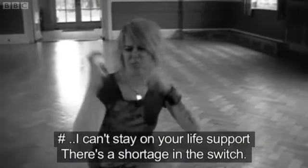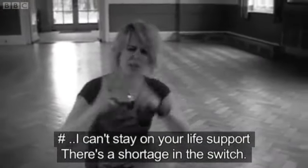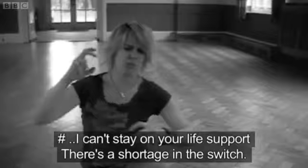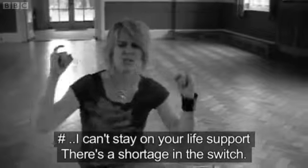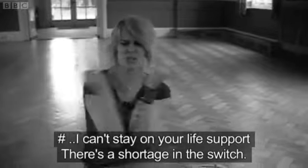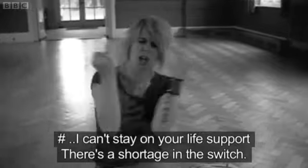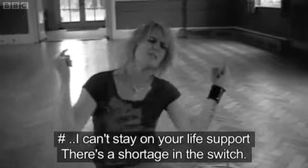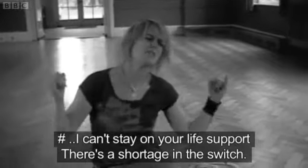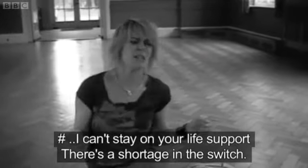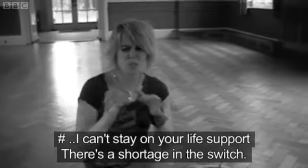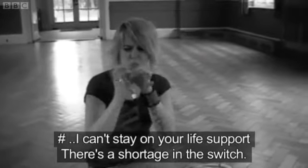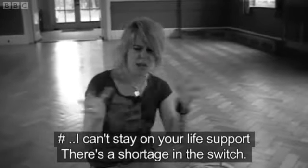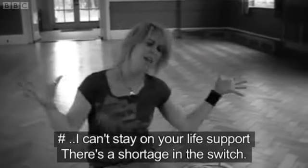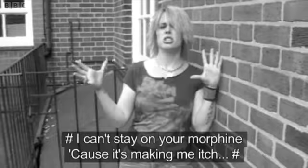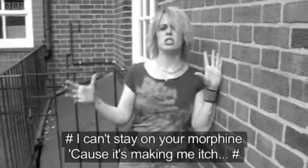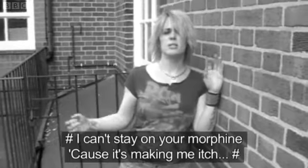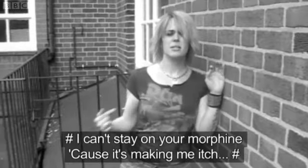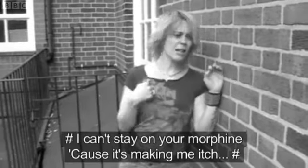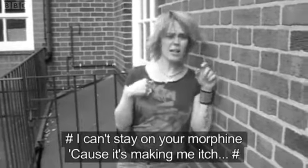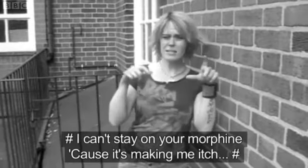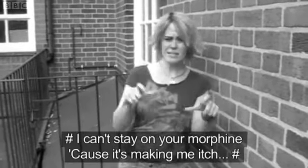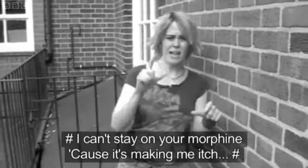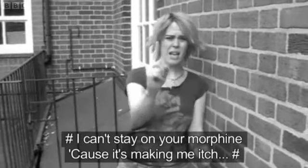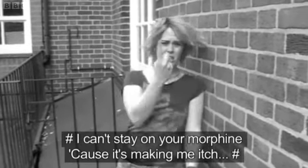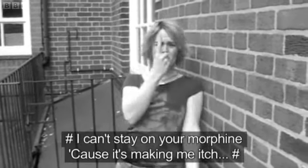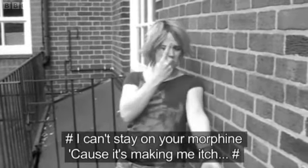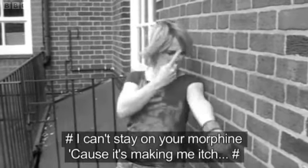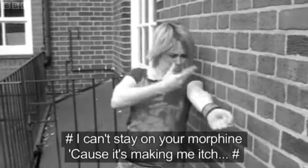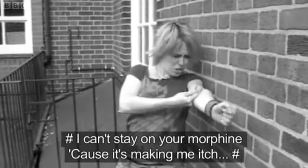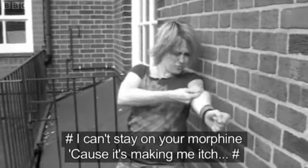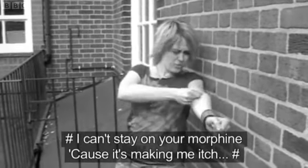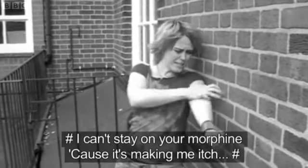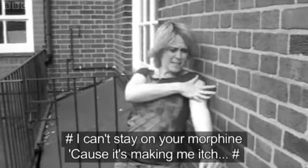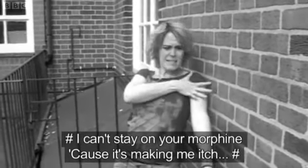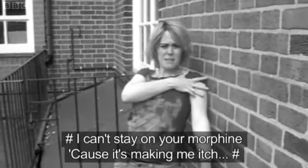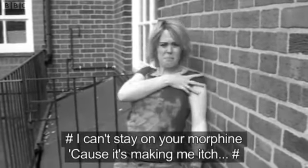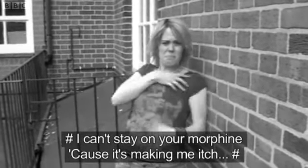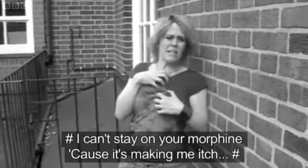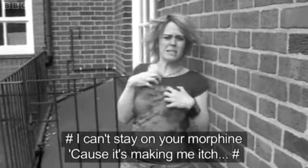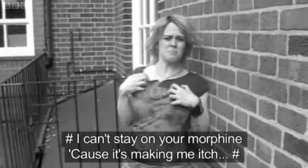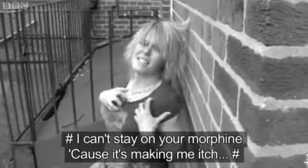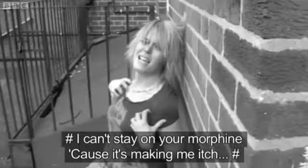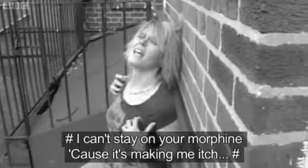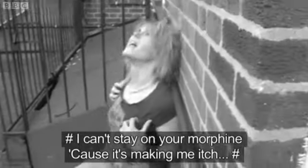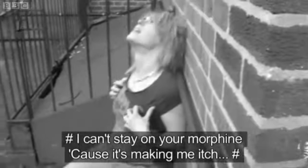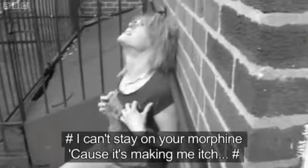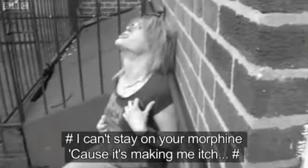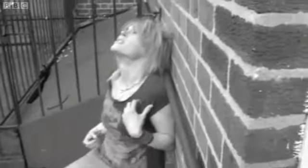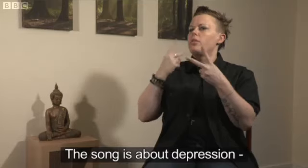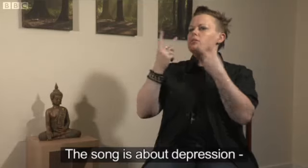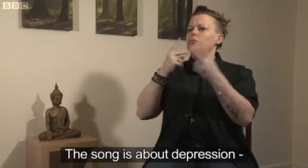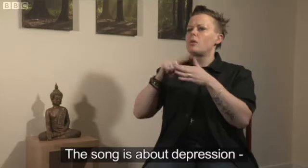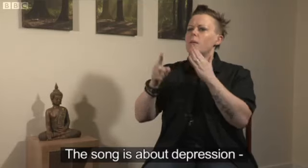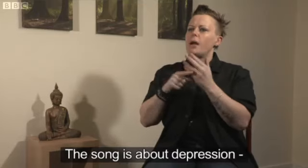There's a shortage in the switch. I can't stay on your morphine 'cause it's making me itch. The song is